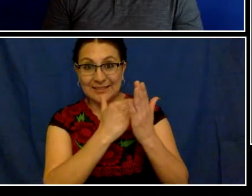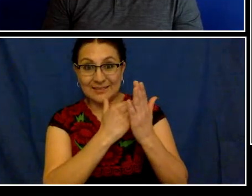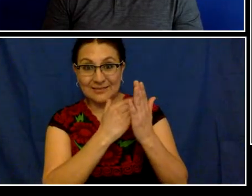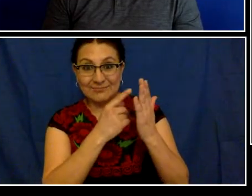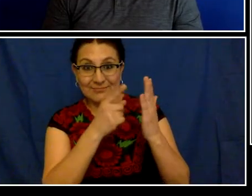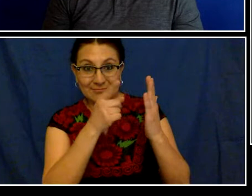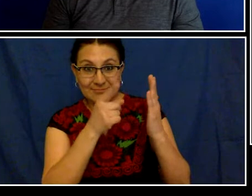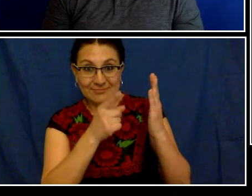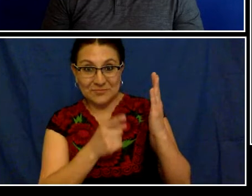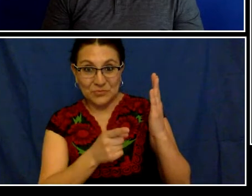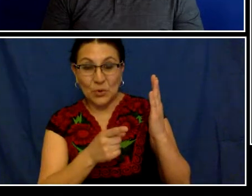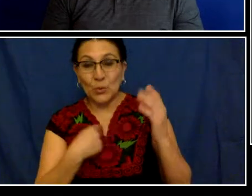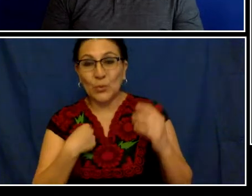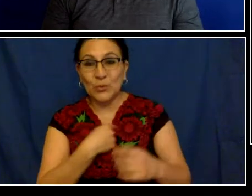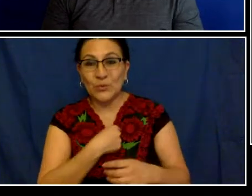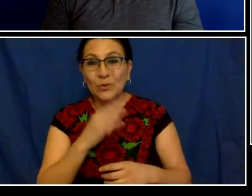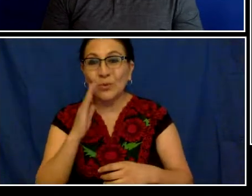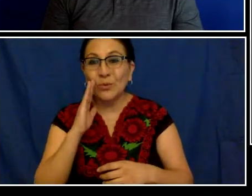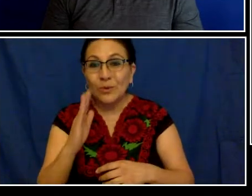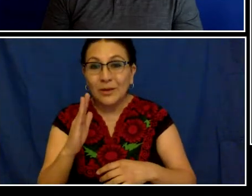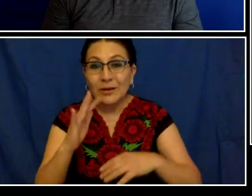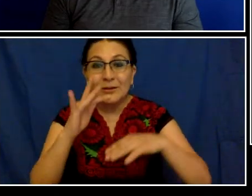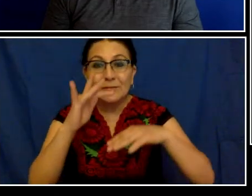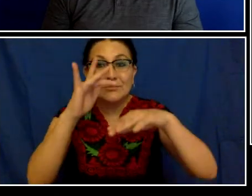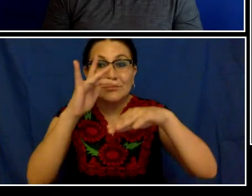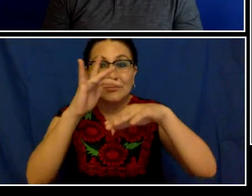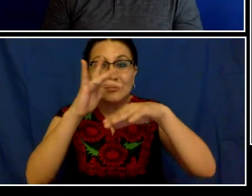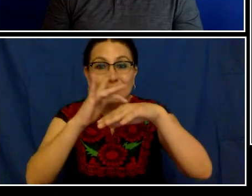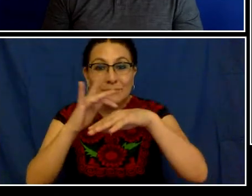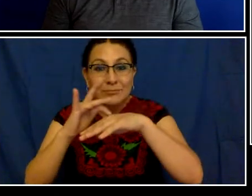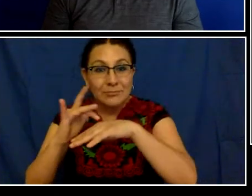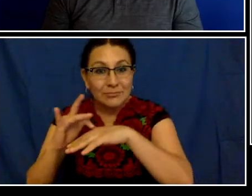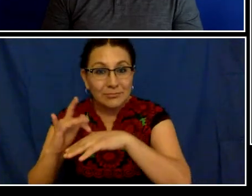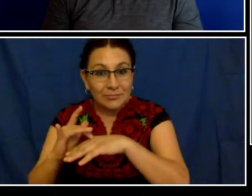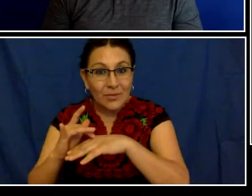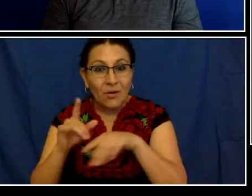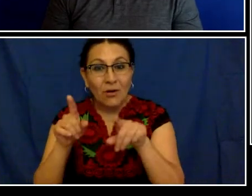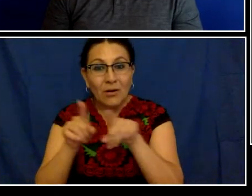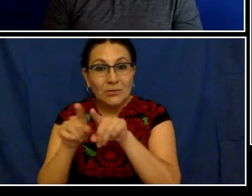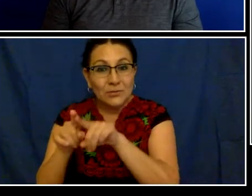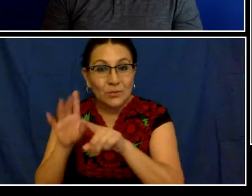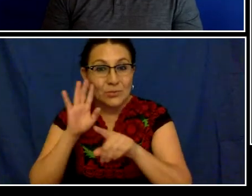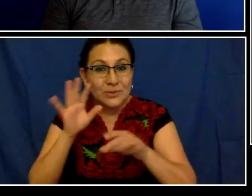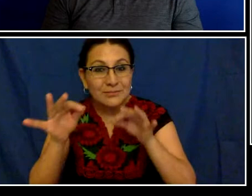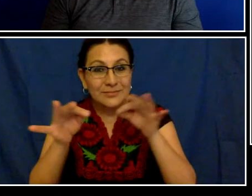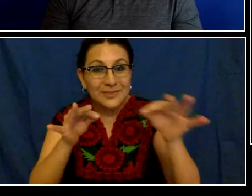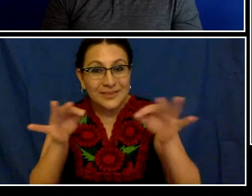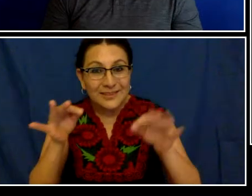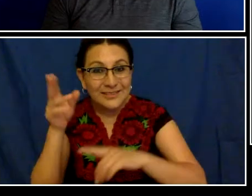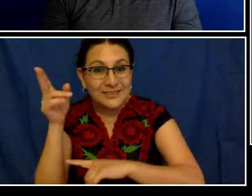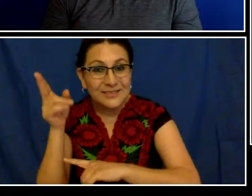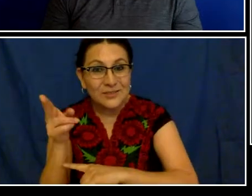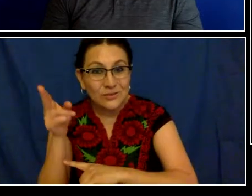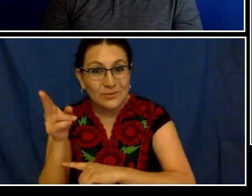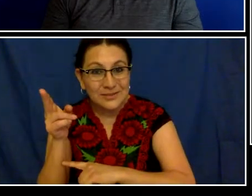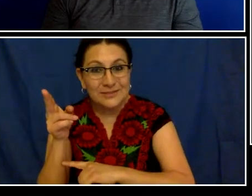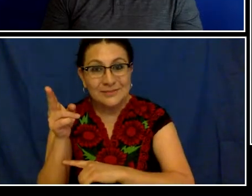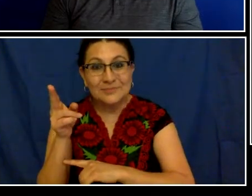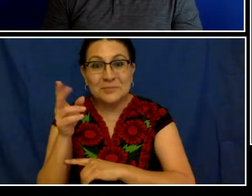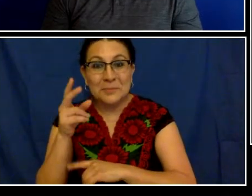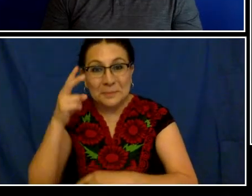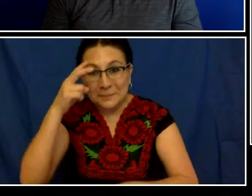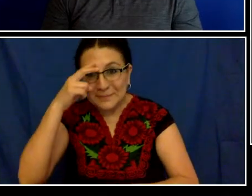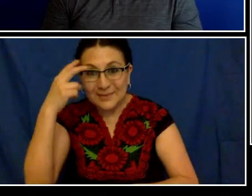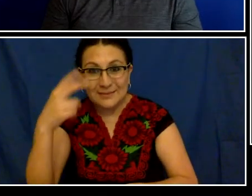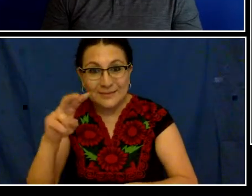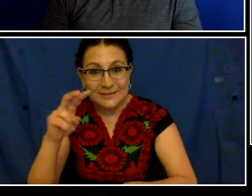This is our agenda. As you can see, we have our agenda here. We will be touching on each of these topics, and